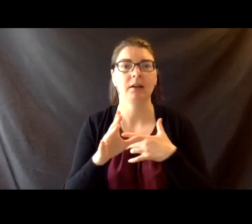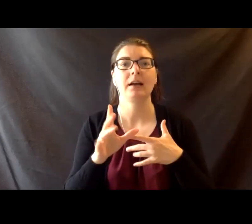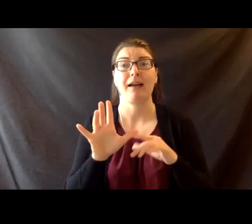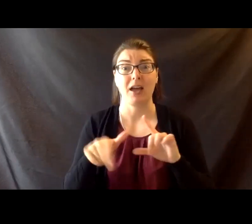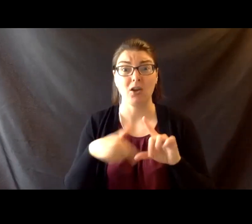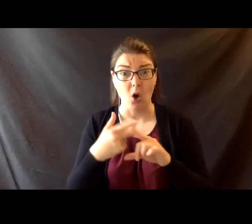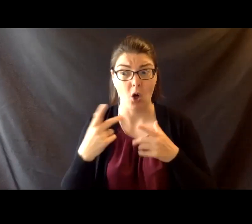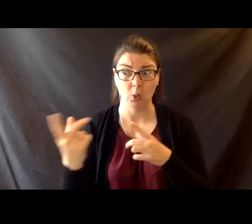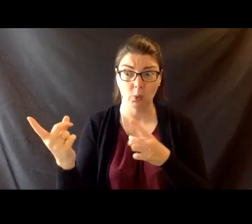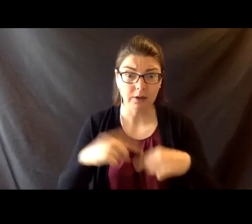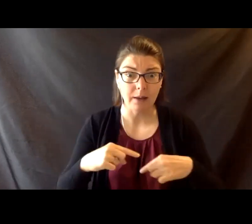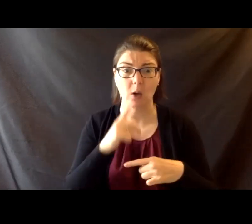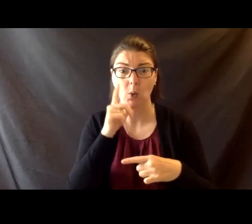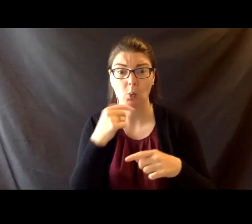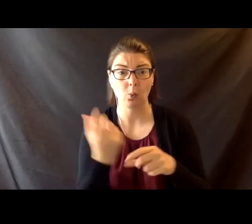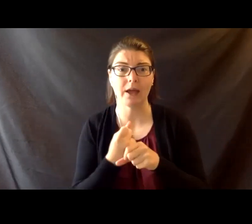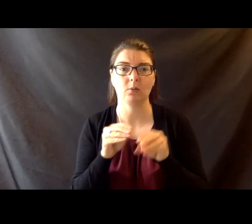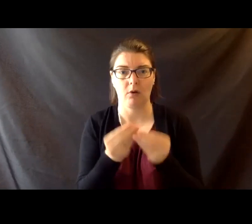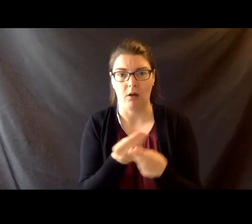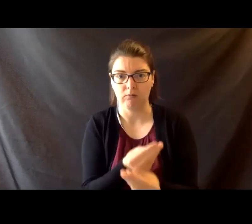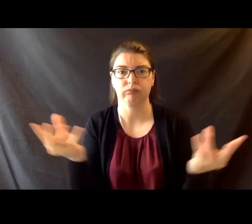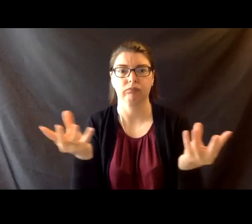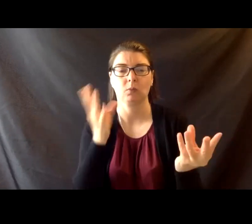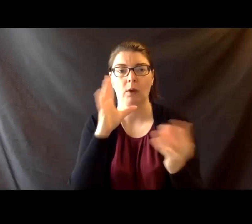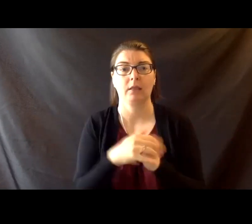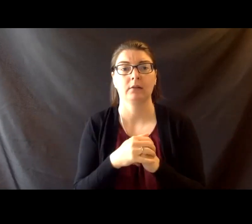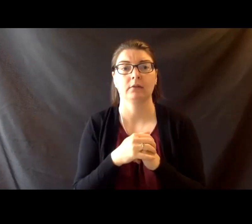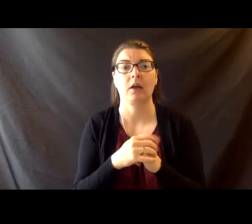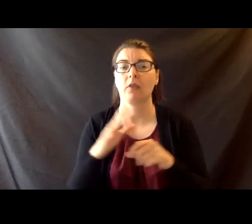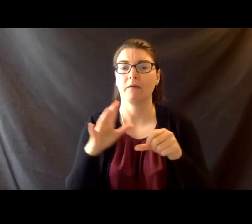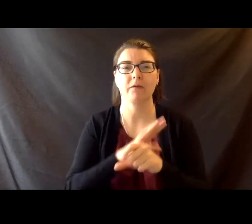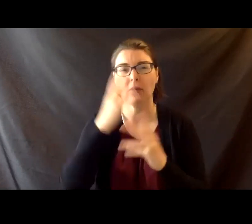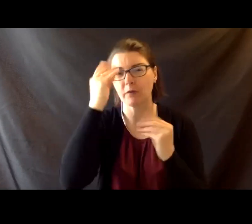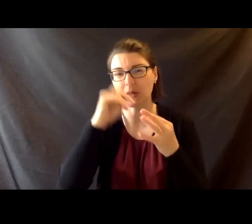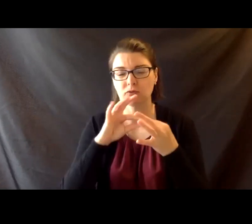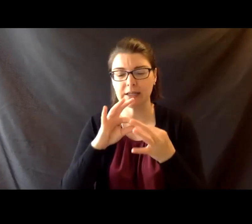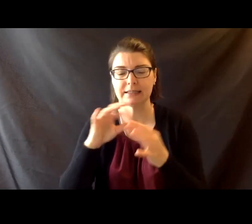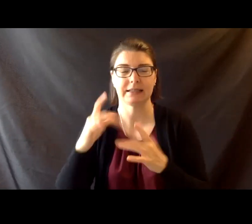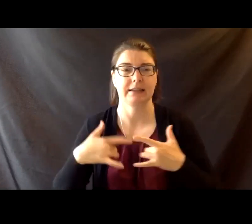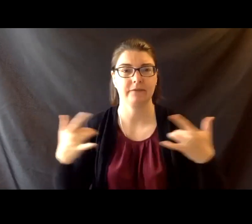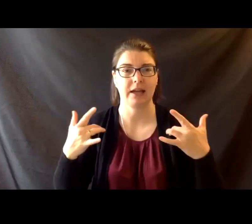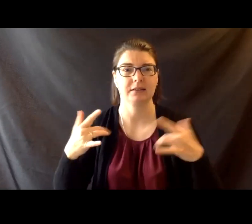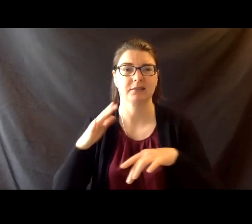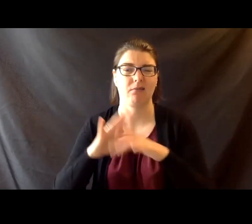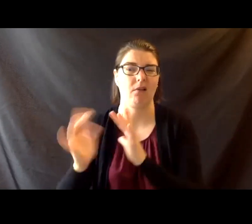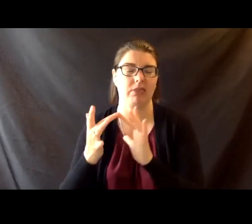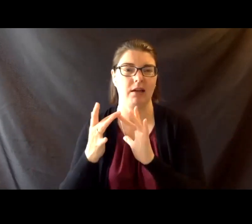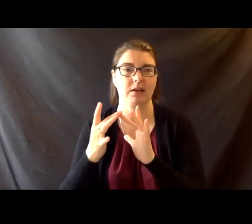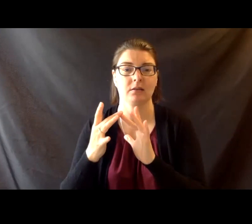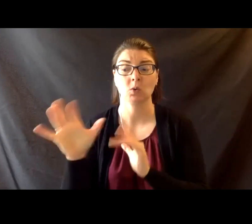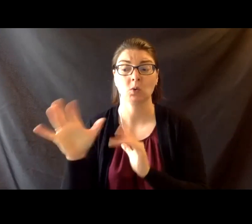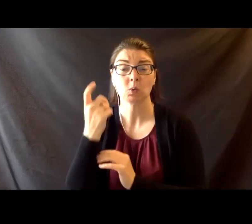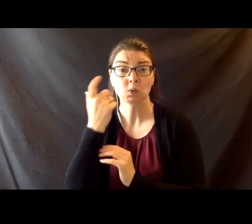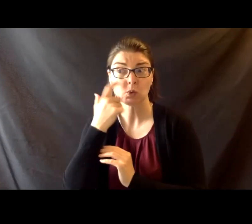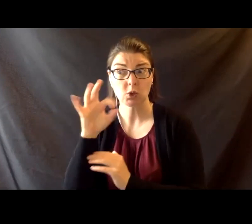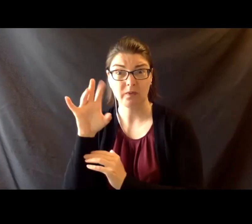winners. Our beautiful programs that accompany the event are available online. There's a link beneath the YouTube feed.